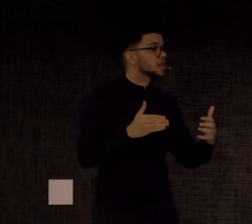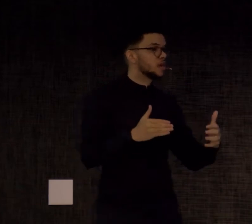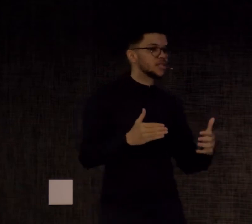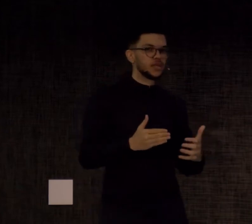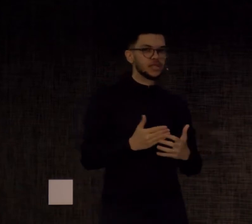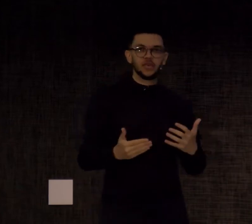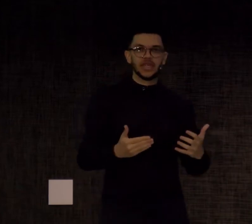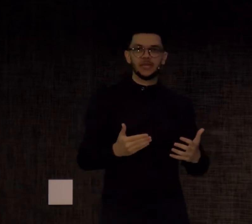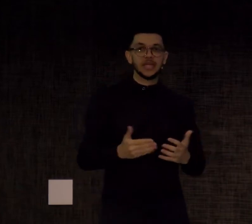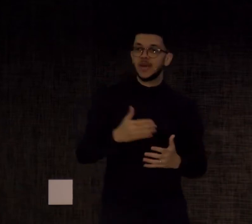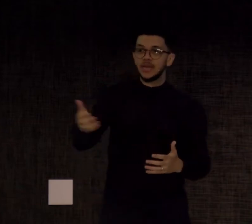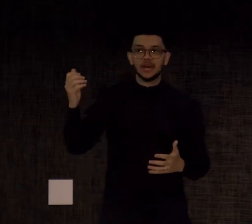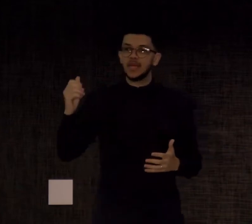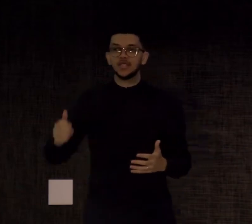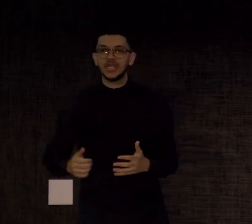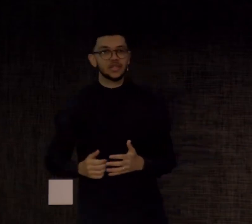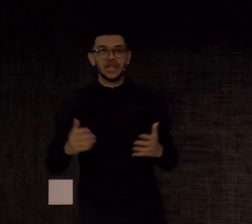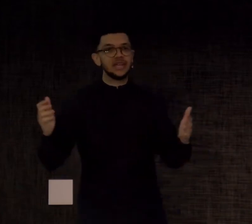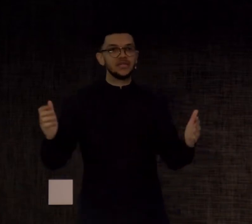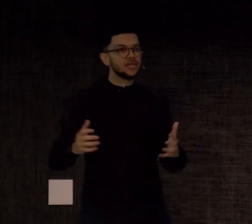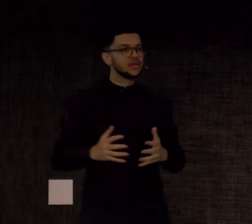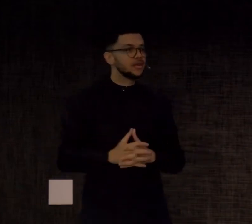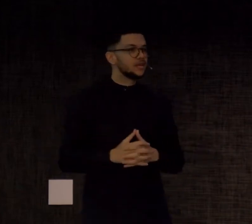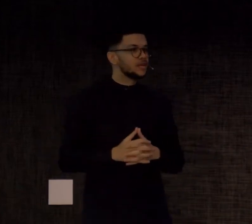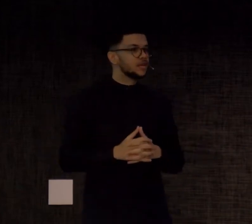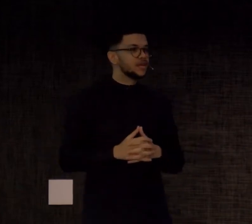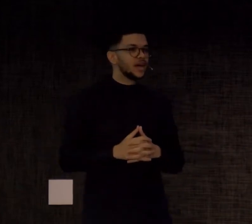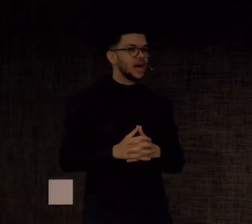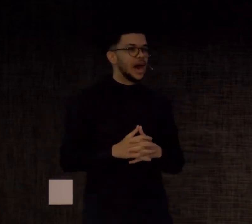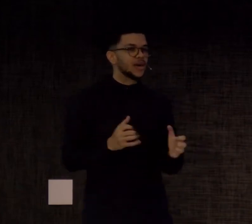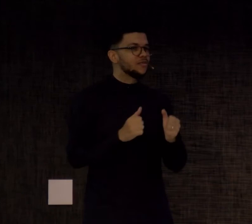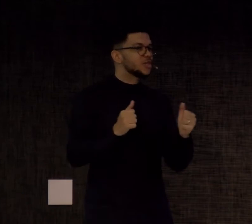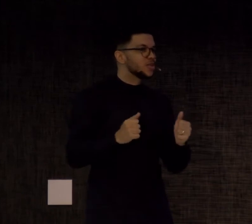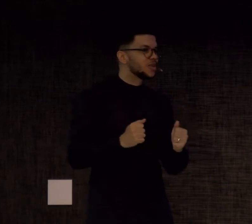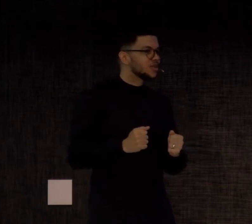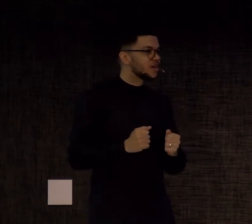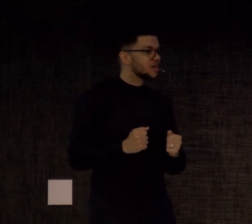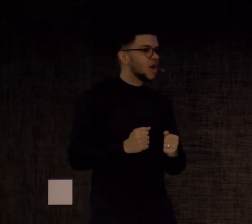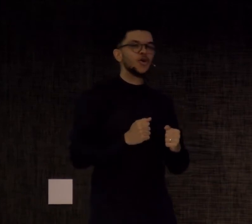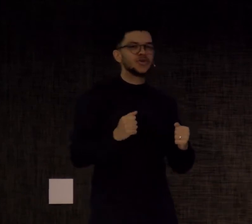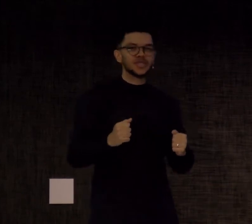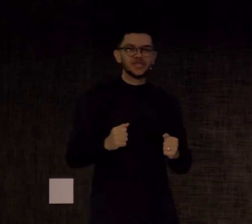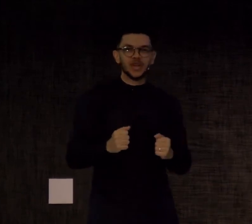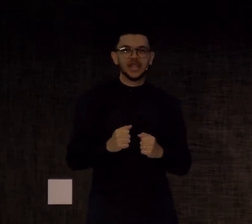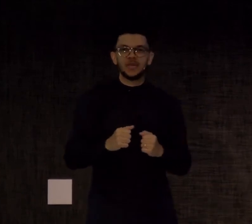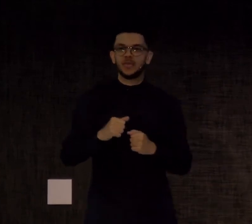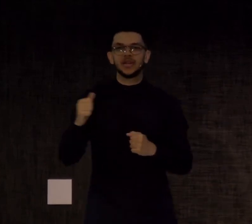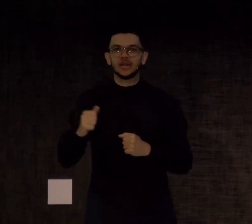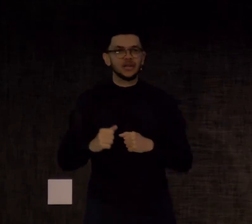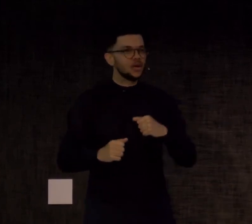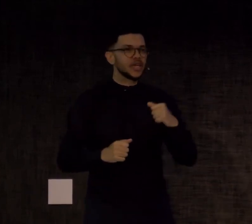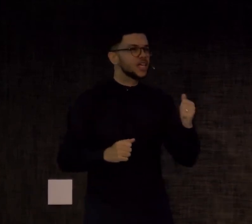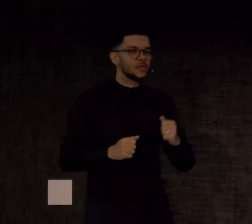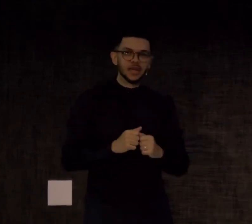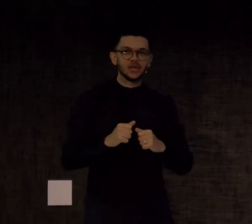with the consequences of what that means. Maybe that means we need to leave our comfortable homes, whether they be political